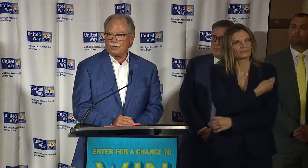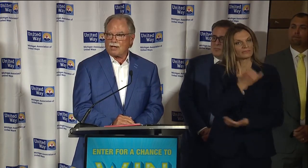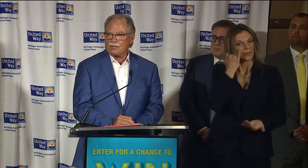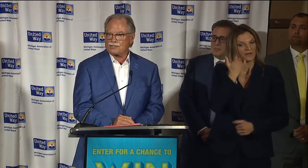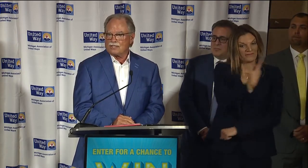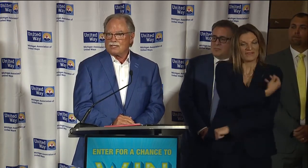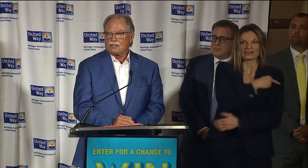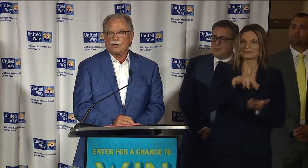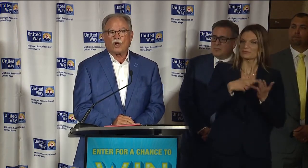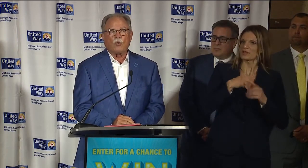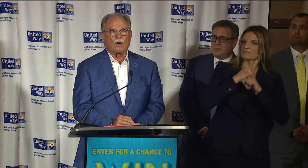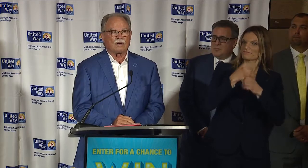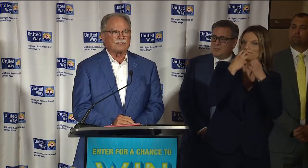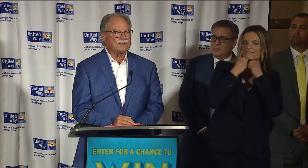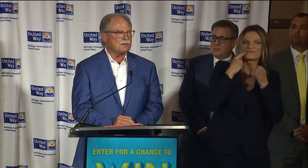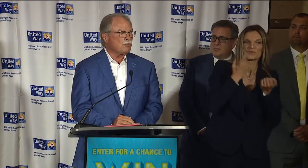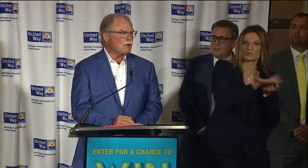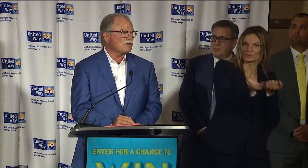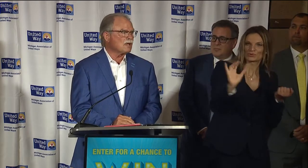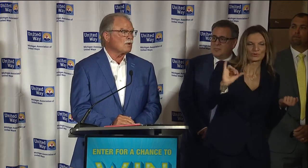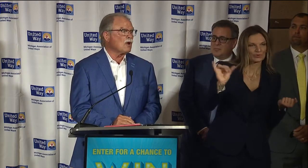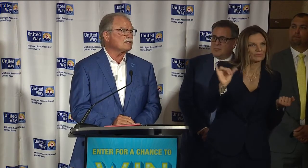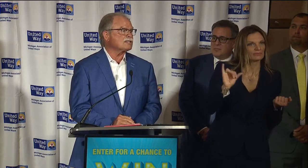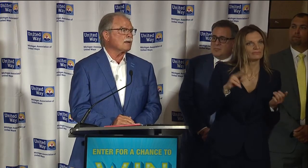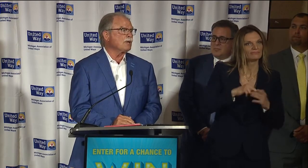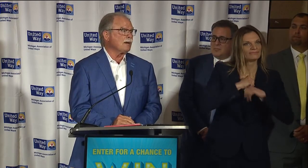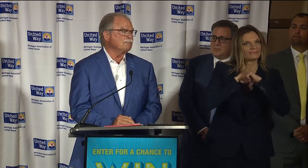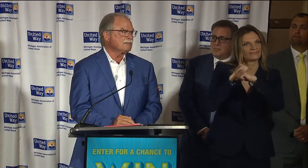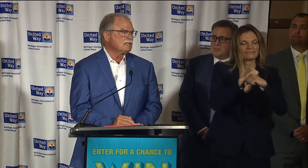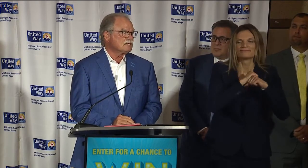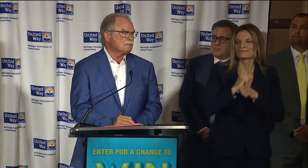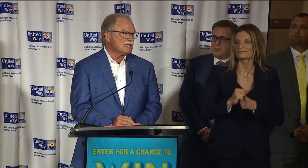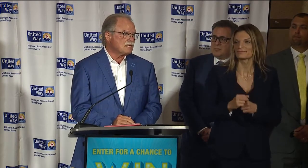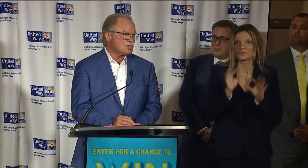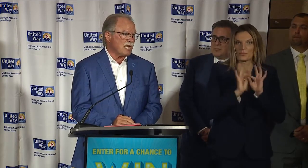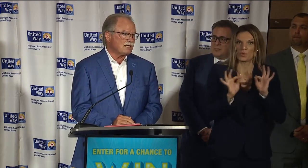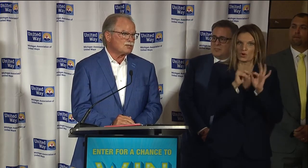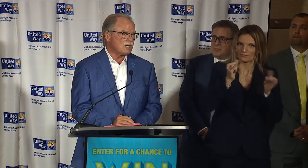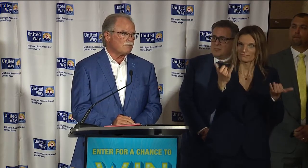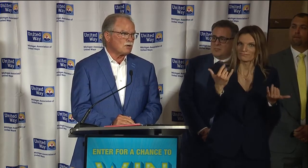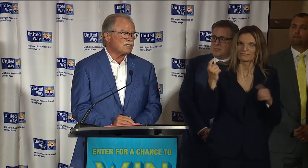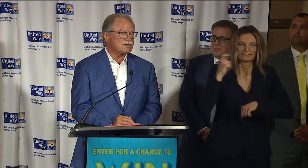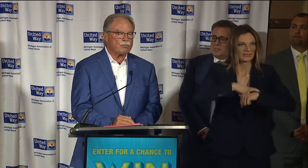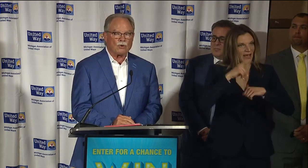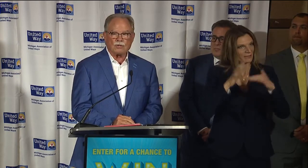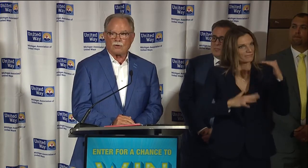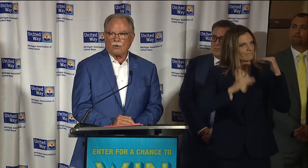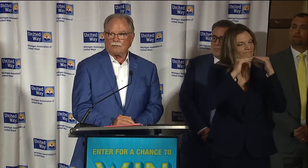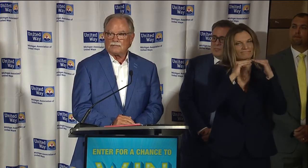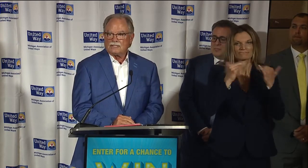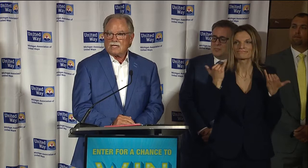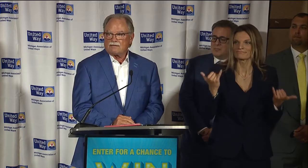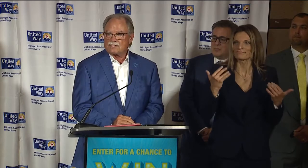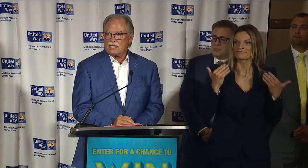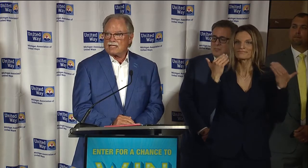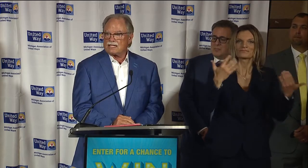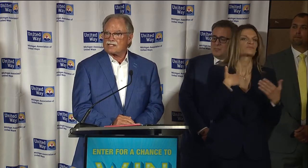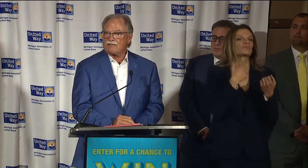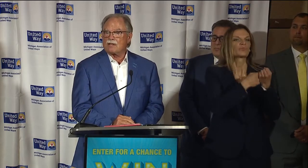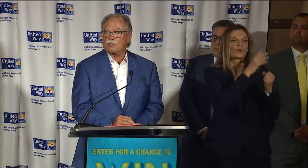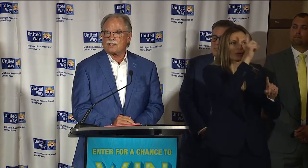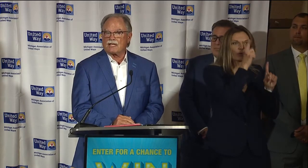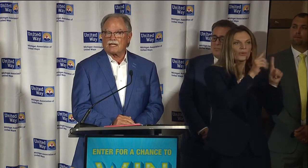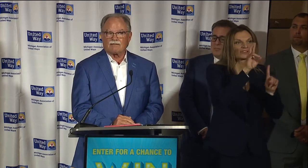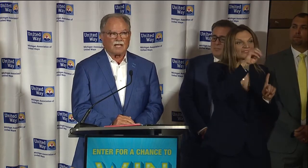family, your neighbors, your coworkers. It's important that we all step up to meet the challenge. Governor, we support your goal of seeing